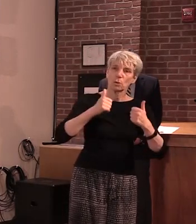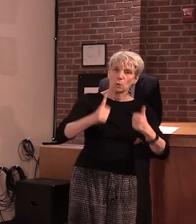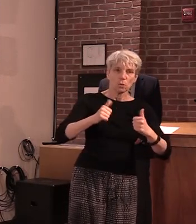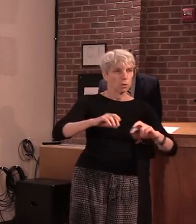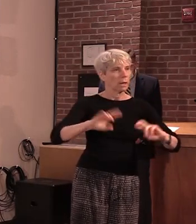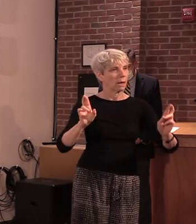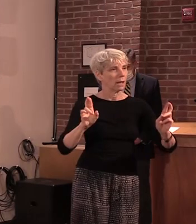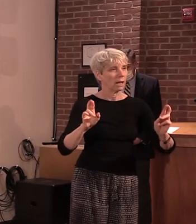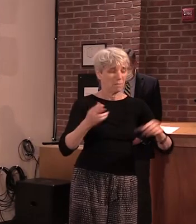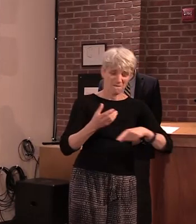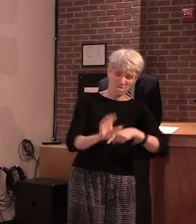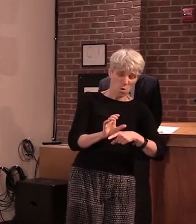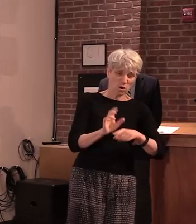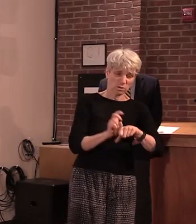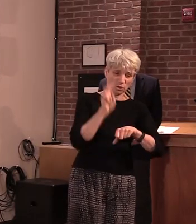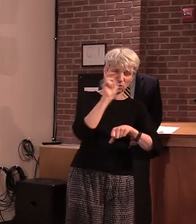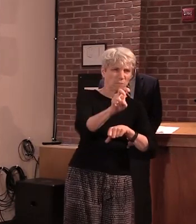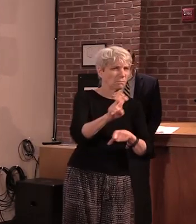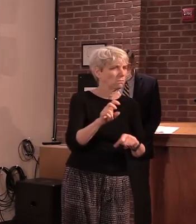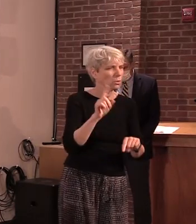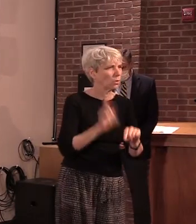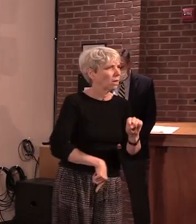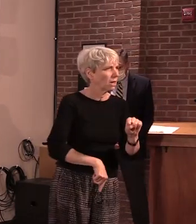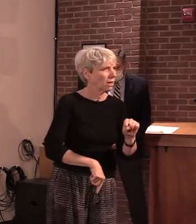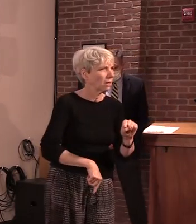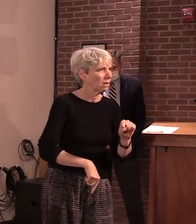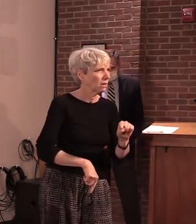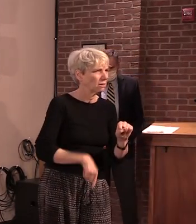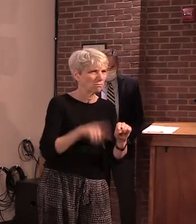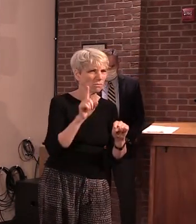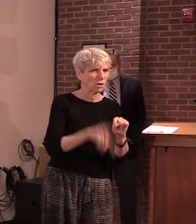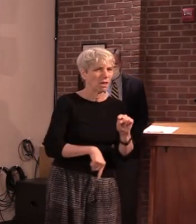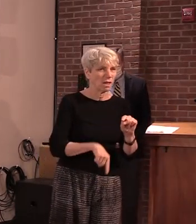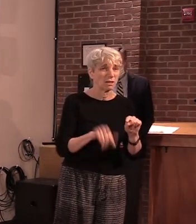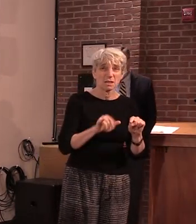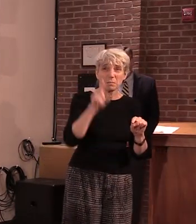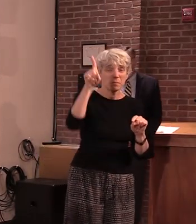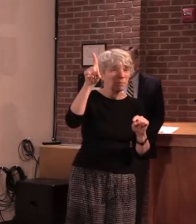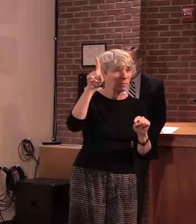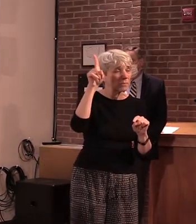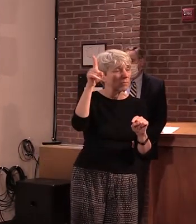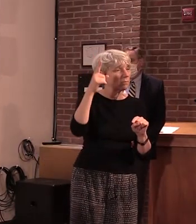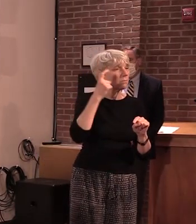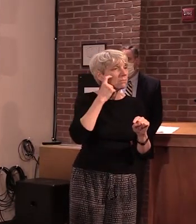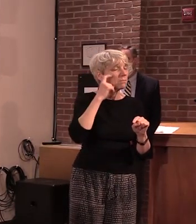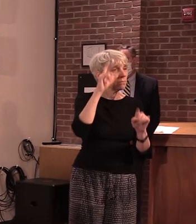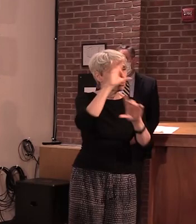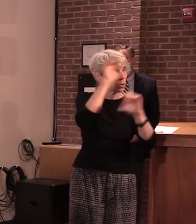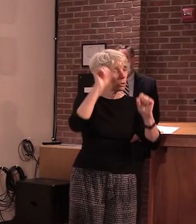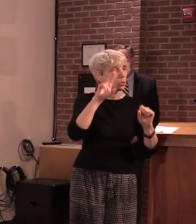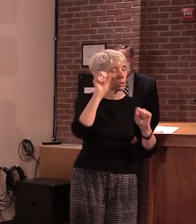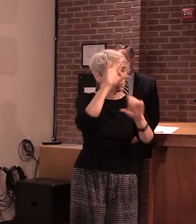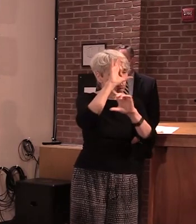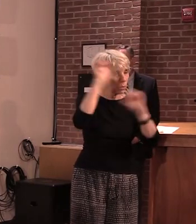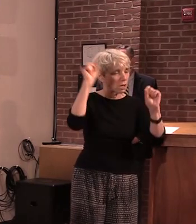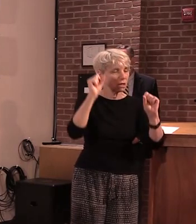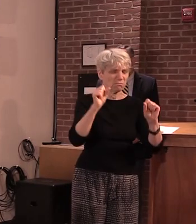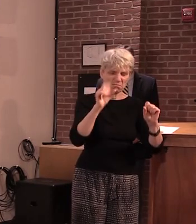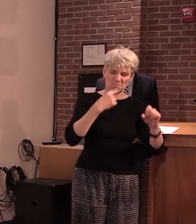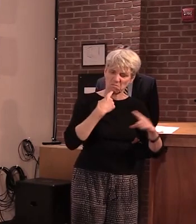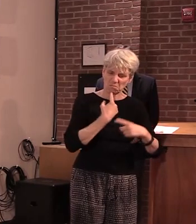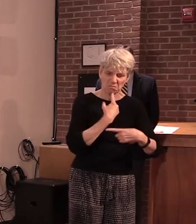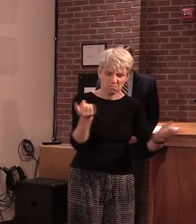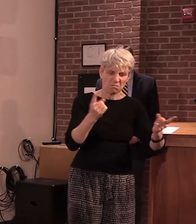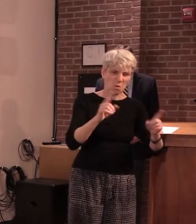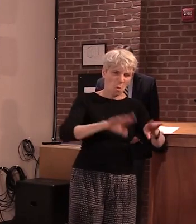because that's what's happened on the federal level. I mean, with the president making the statement that we're gonna open up schools, I